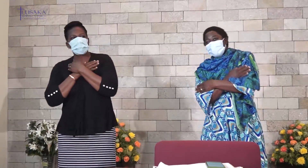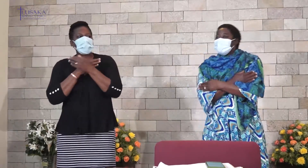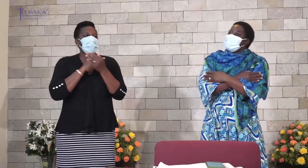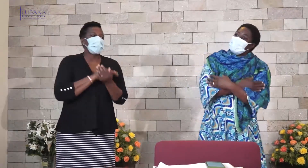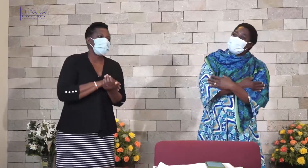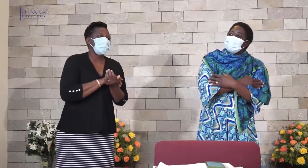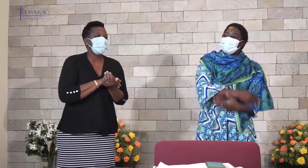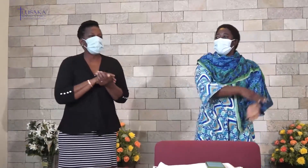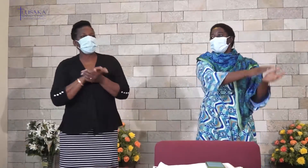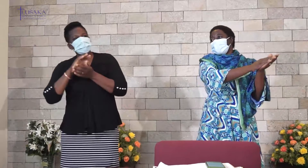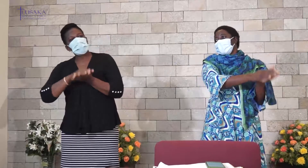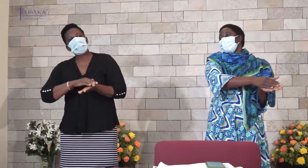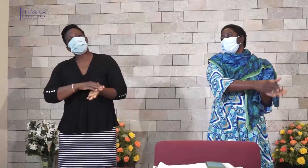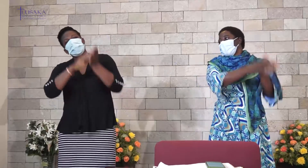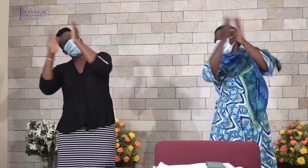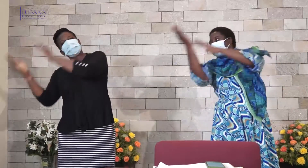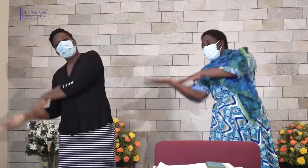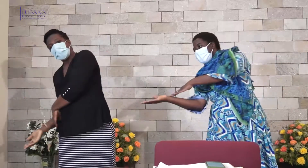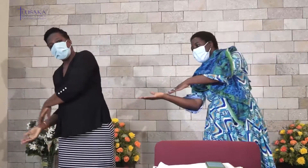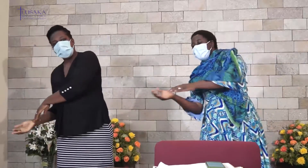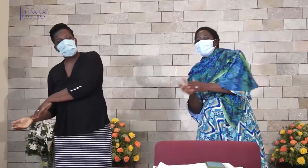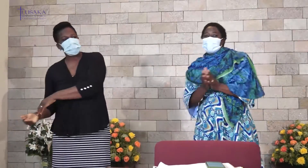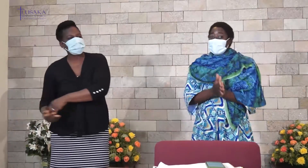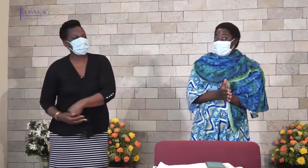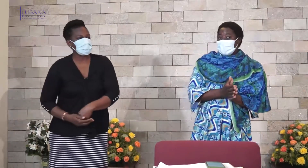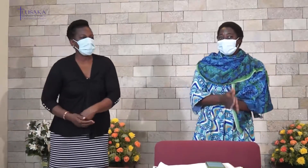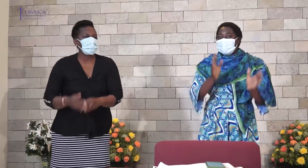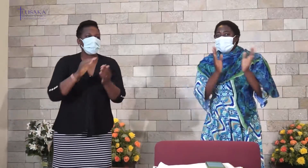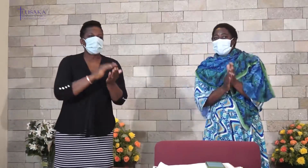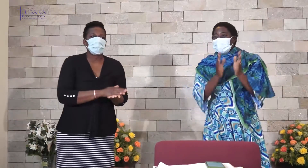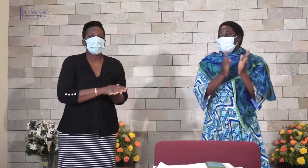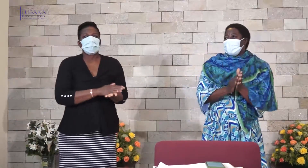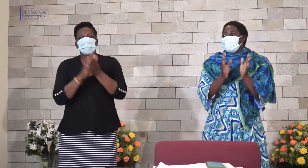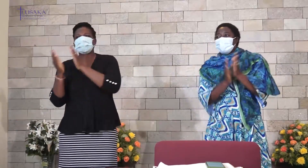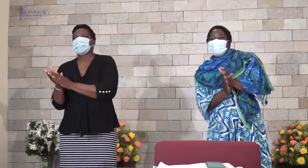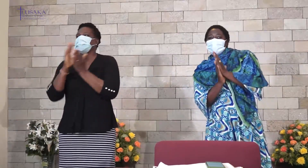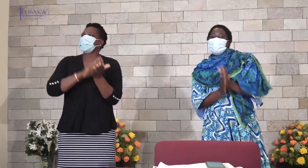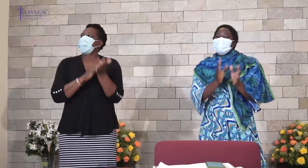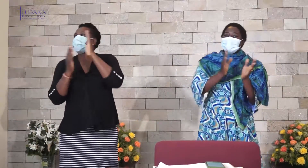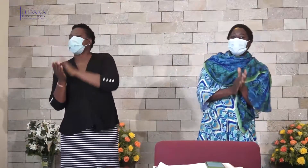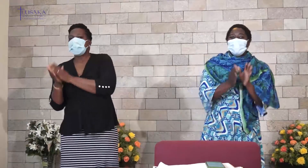Love him. Love him when the sun goes down. Again.